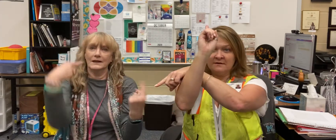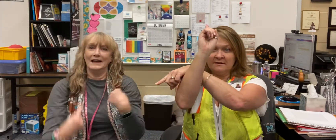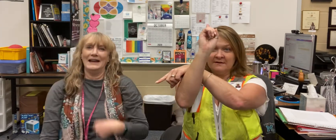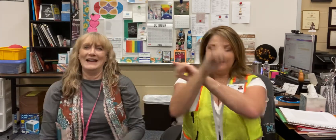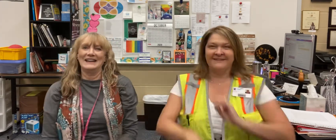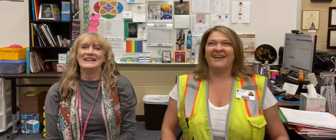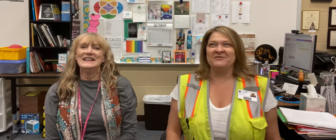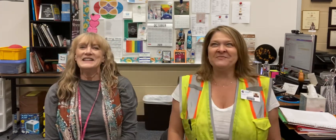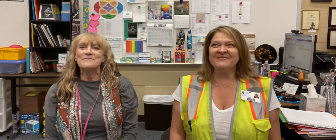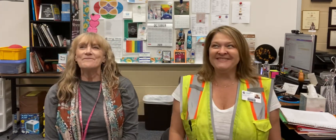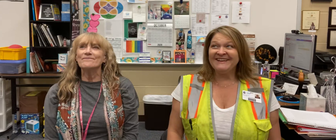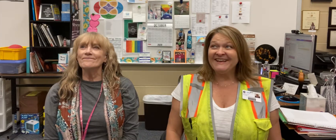Okay.